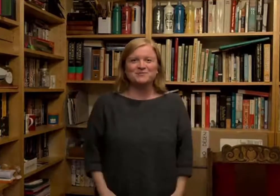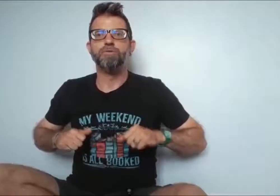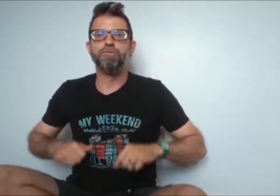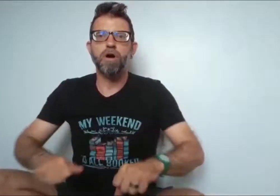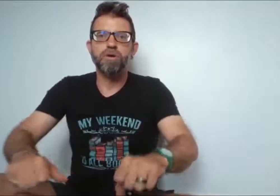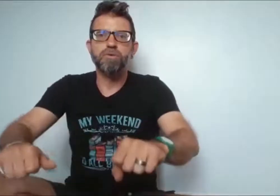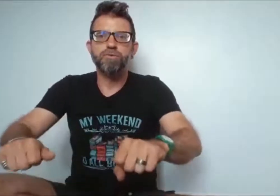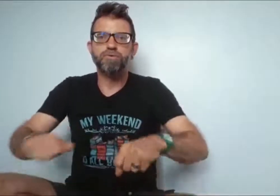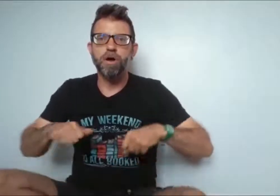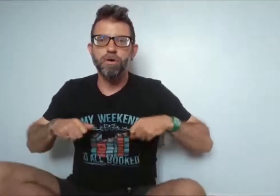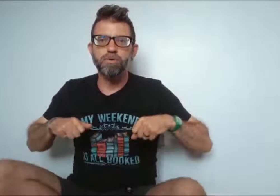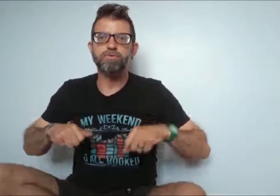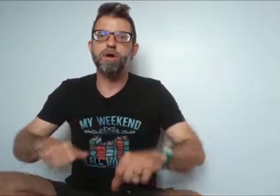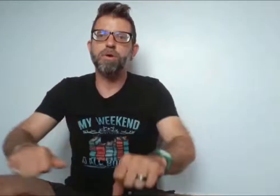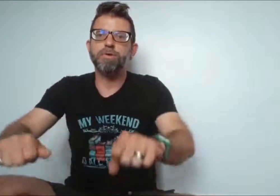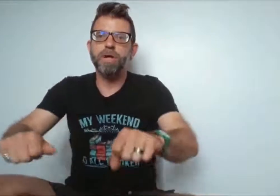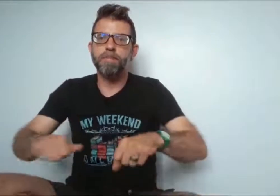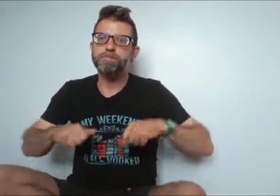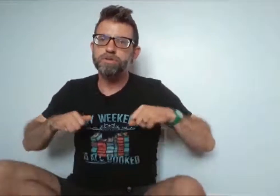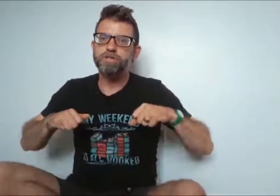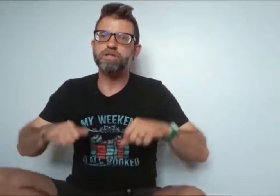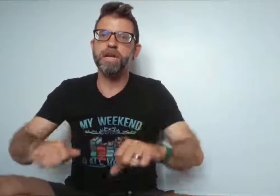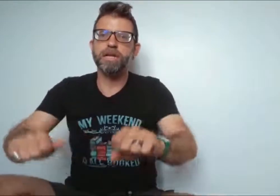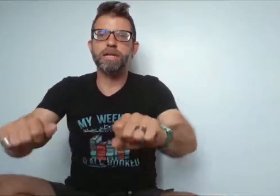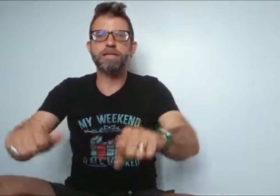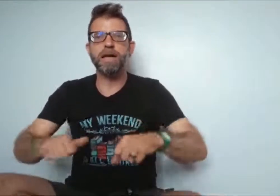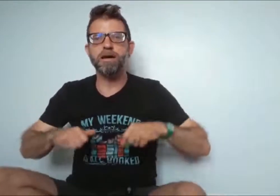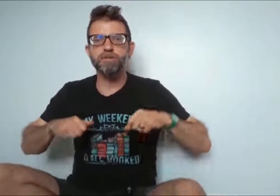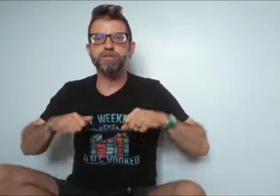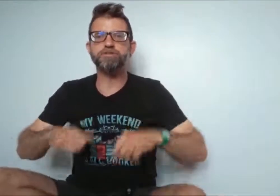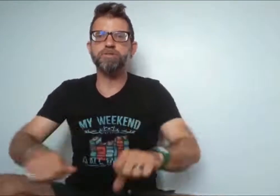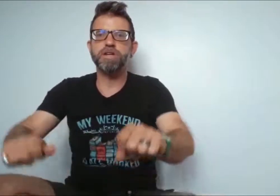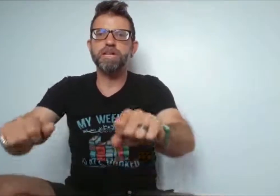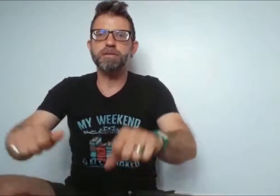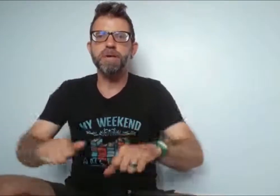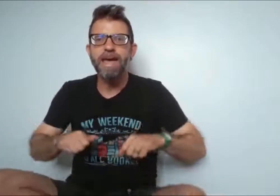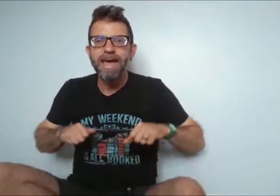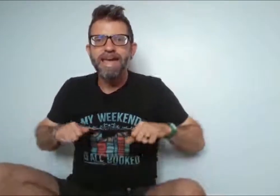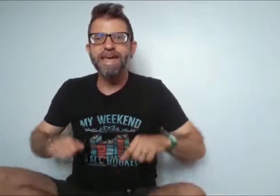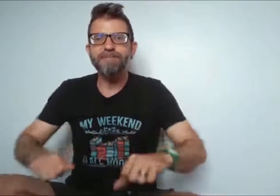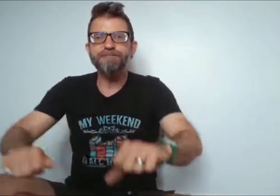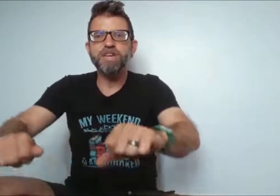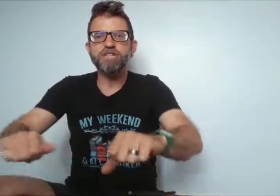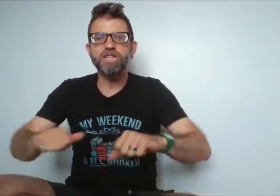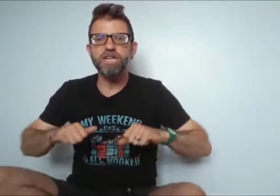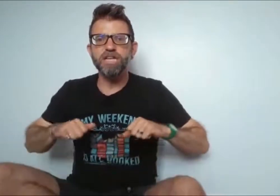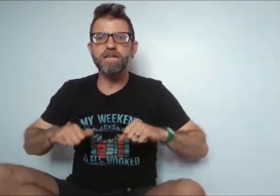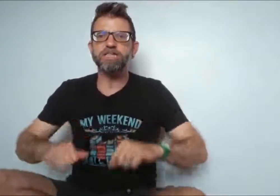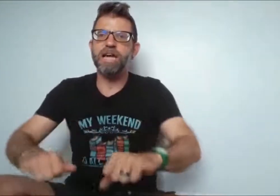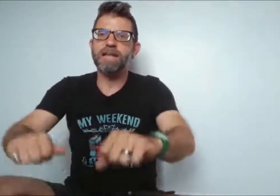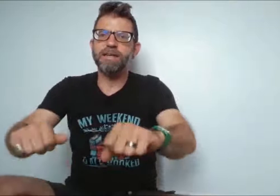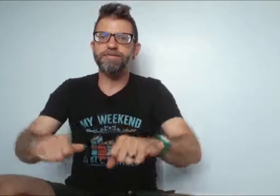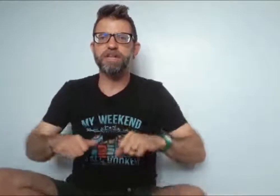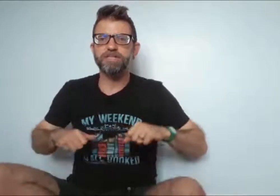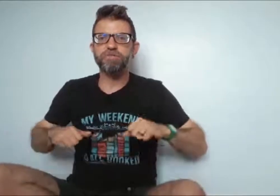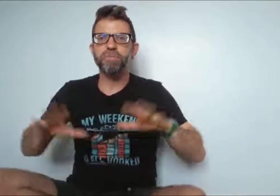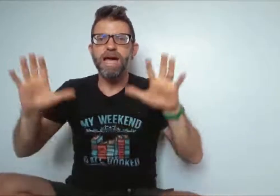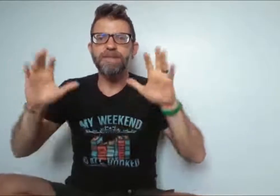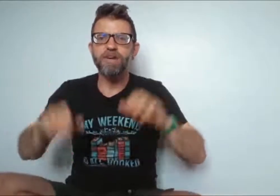Rawr! Row, row, row your boat gently down the stream. If you see a jellyfish, wave your